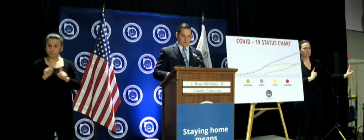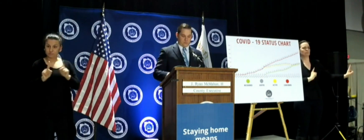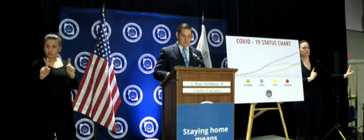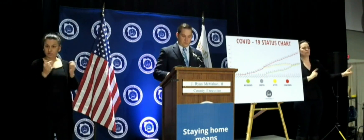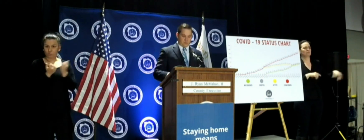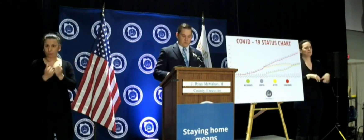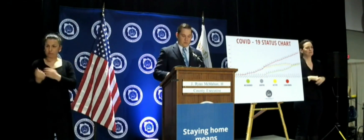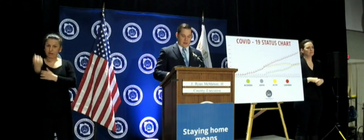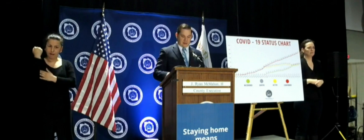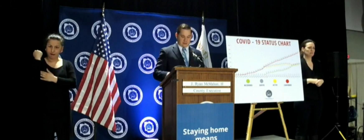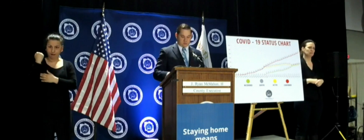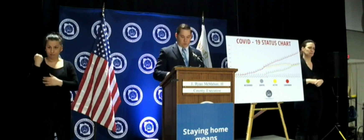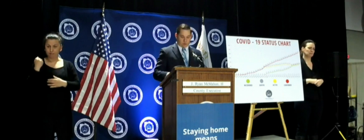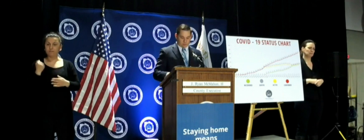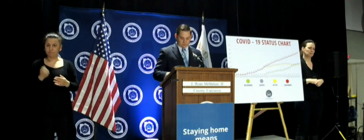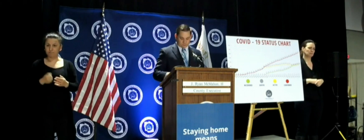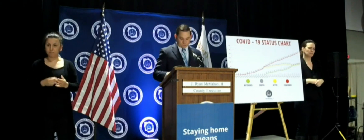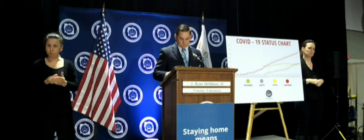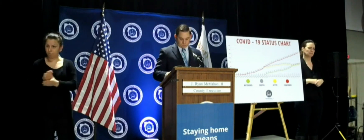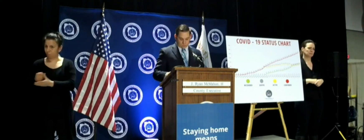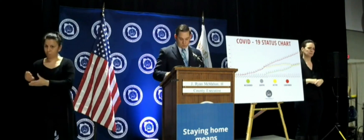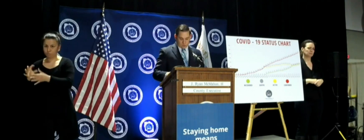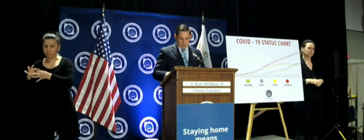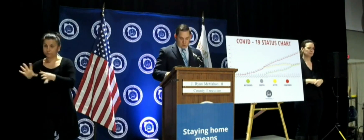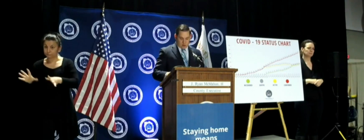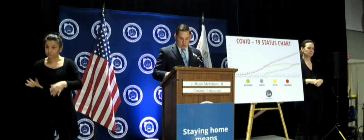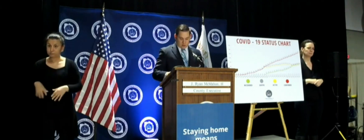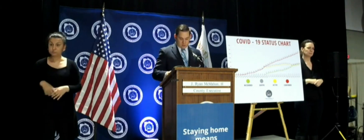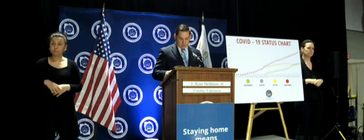move further than that at this point.